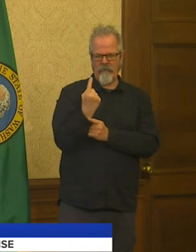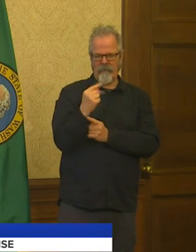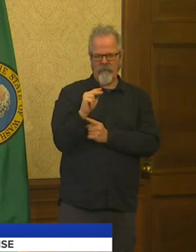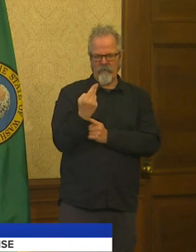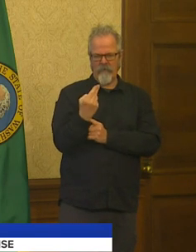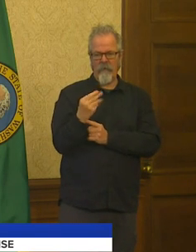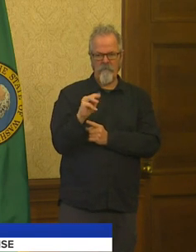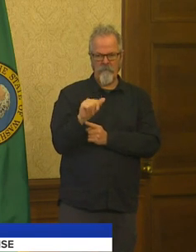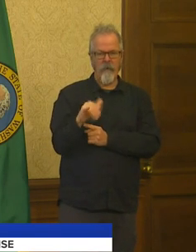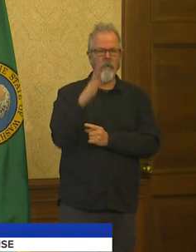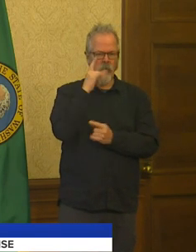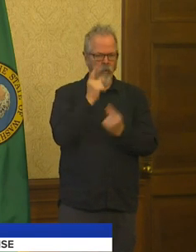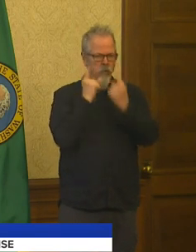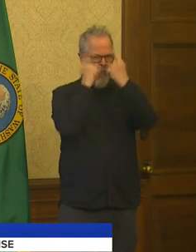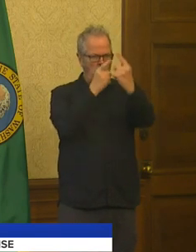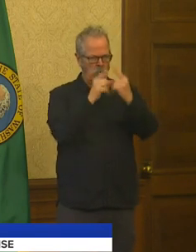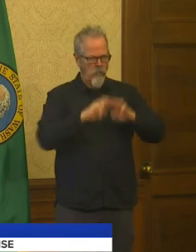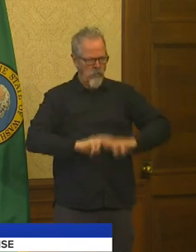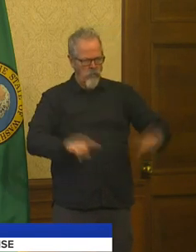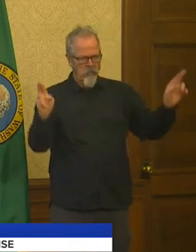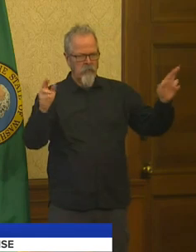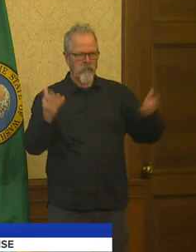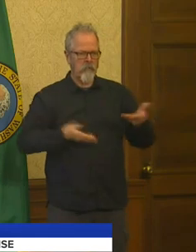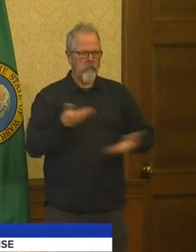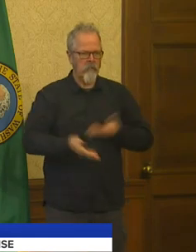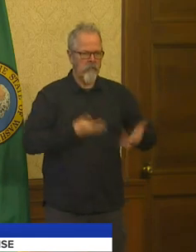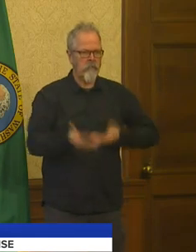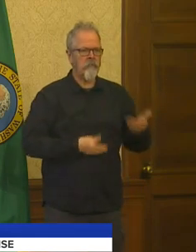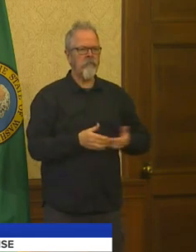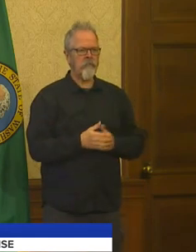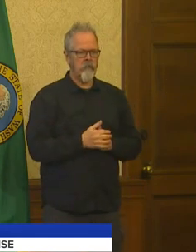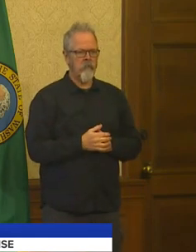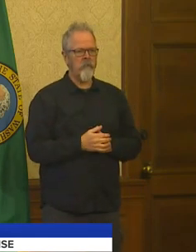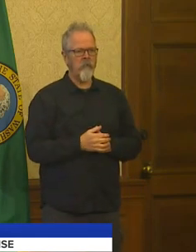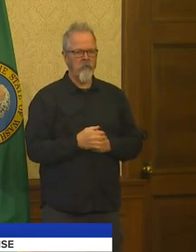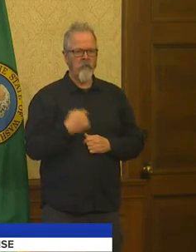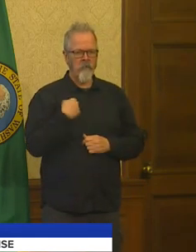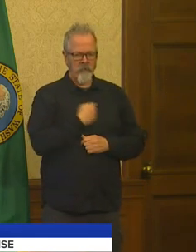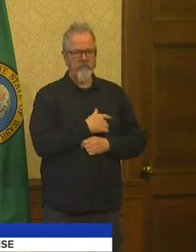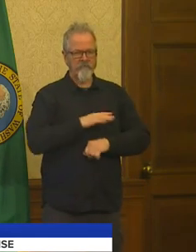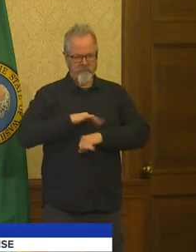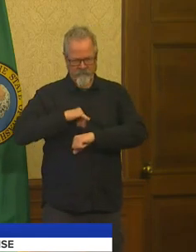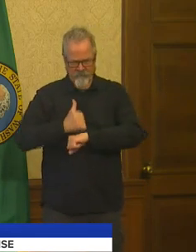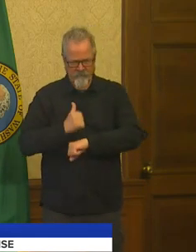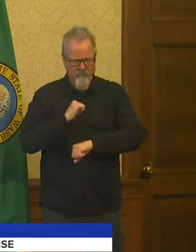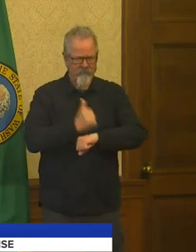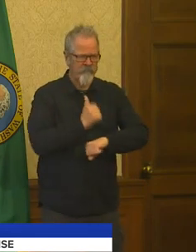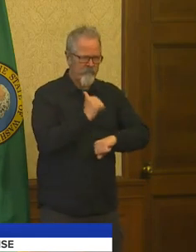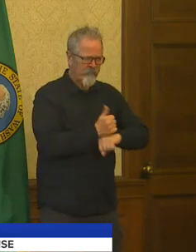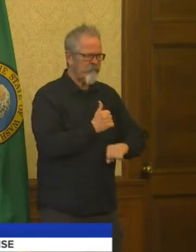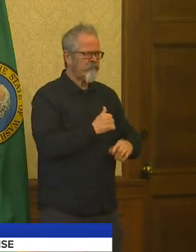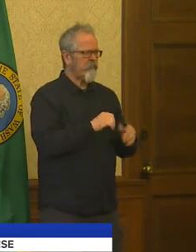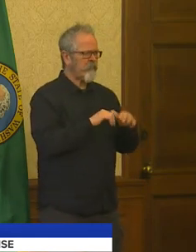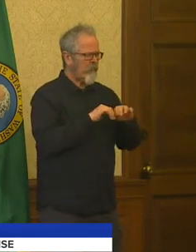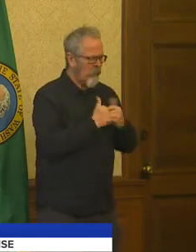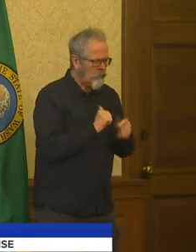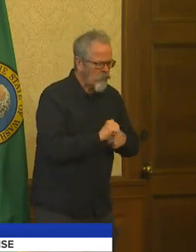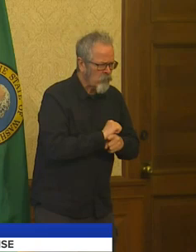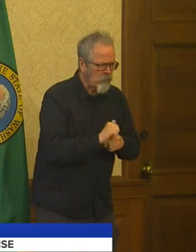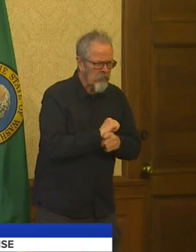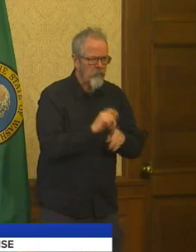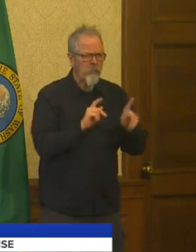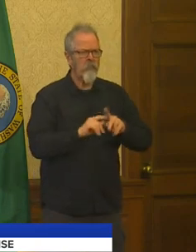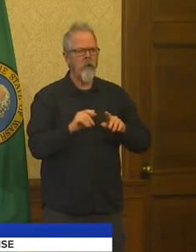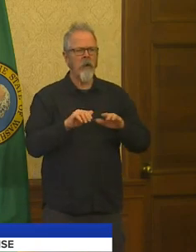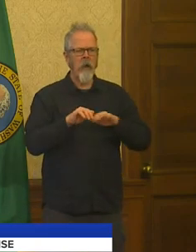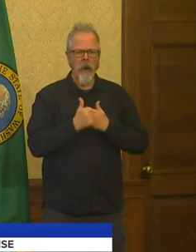folks for the today in the local health districts, in addition to 200 additional people for Department of Health,